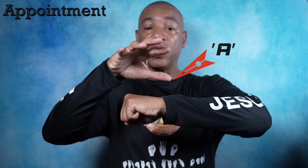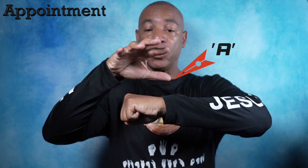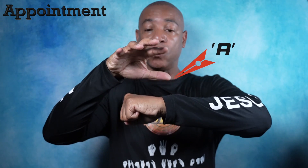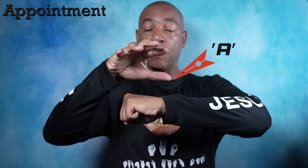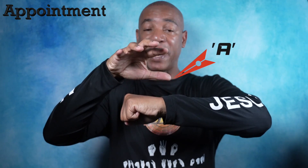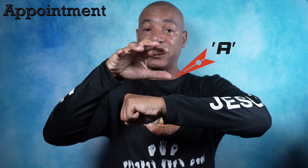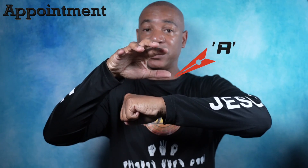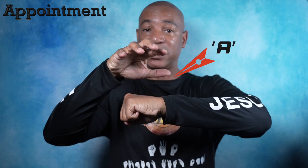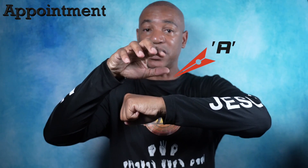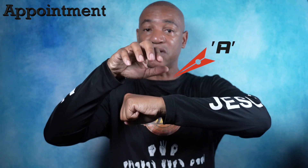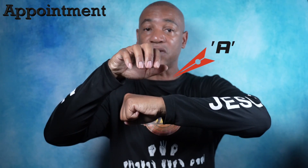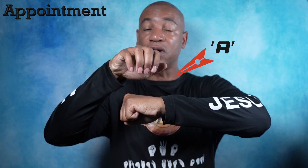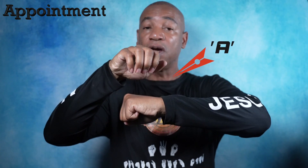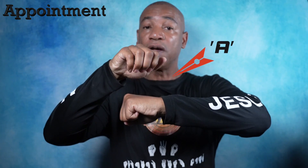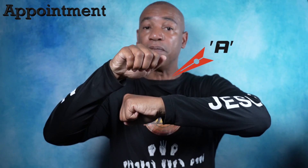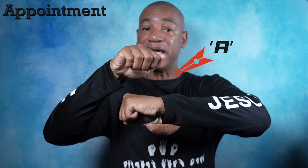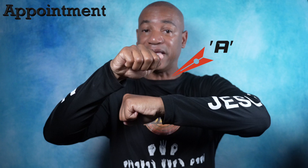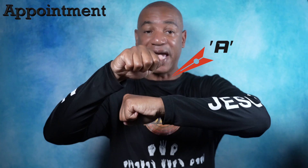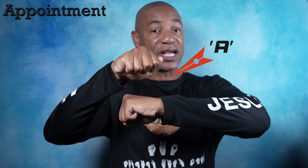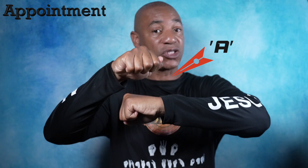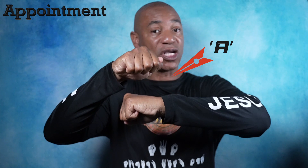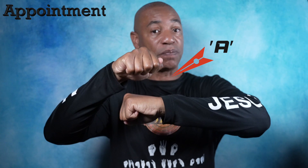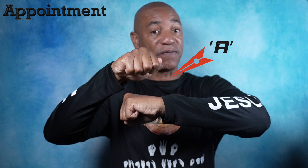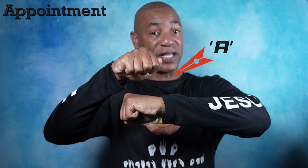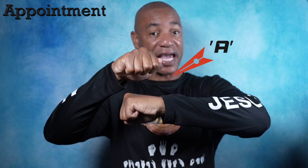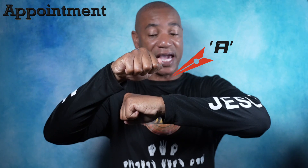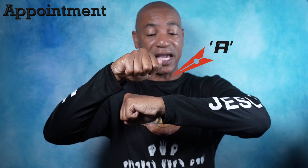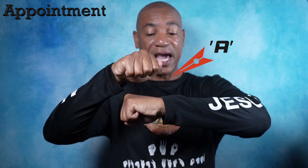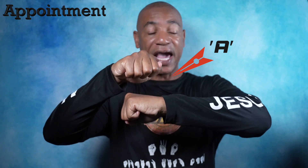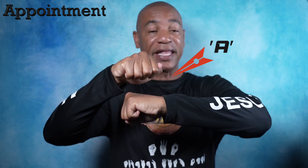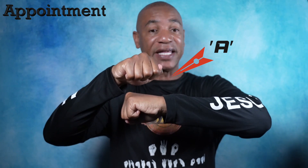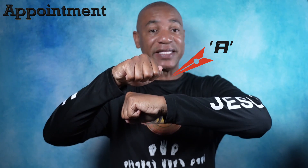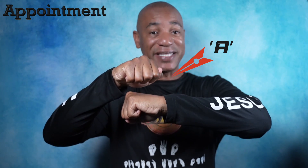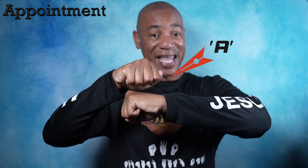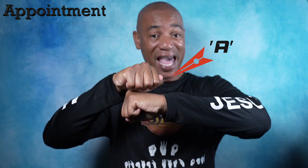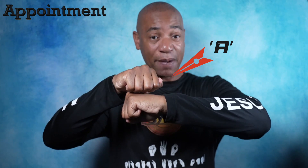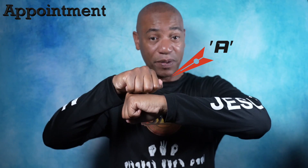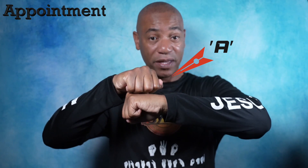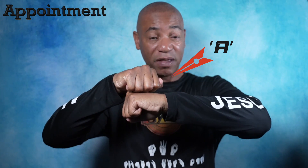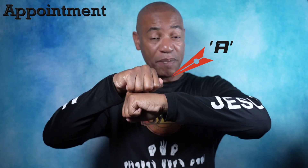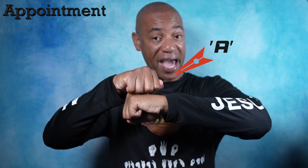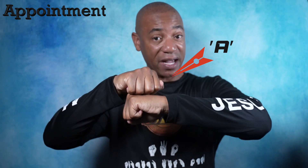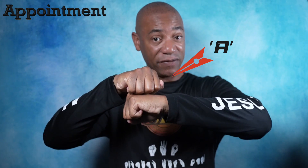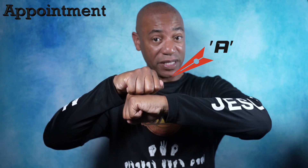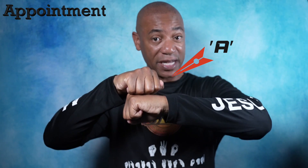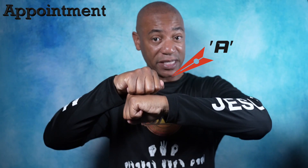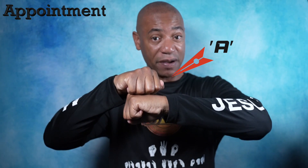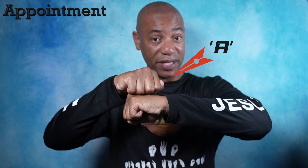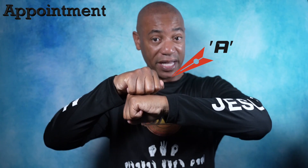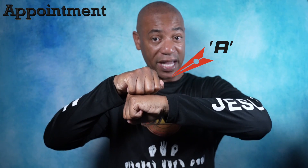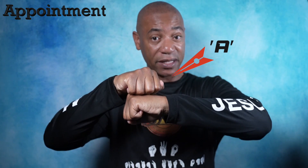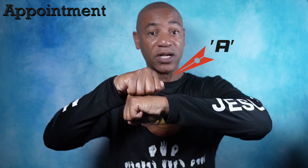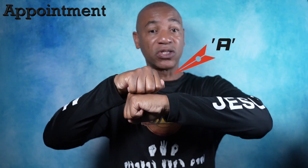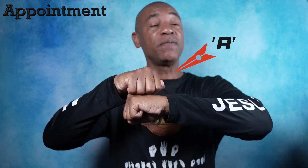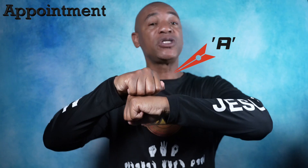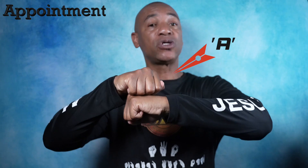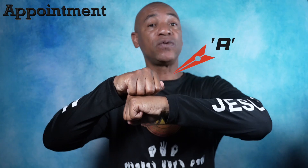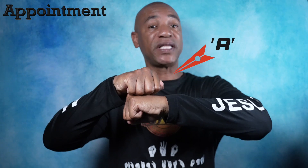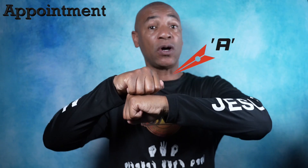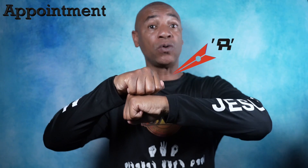you'll go back to the center, make the hand shape of an A, and then tap the back of the non-dominant hand. So let me show you what that whole